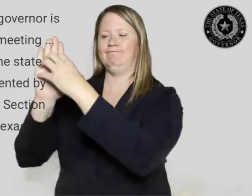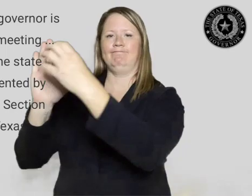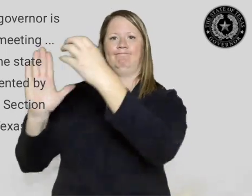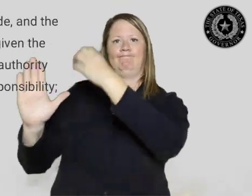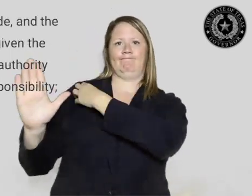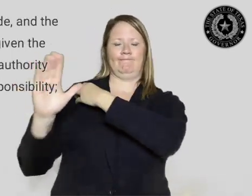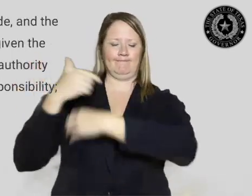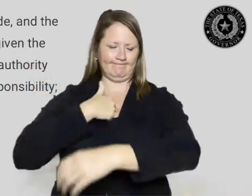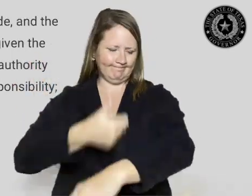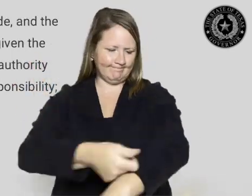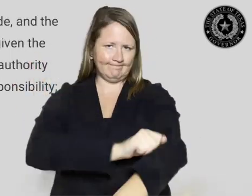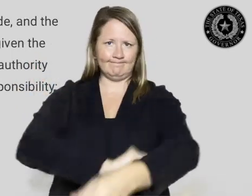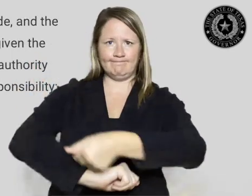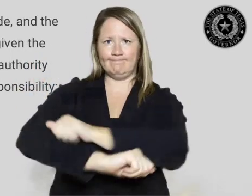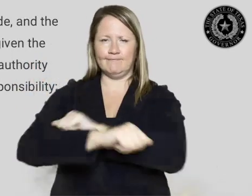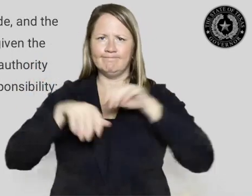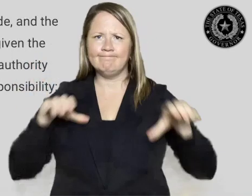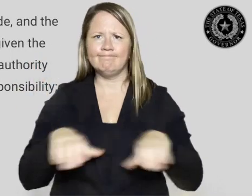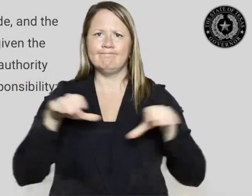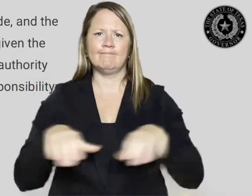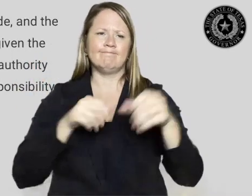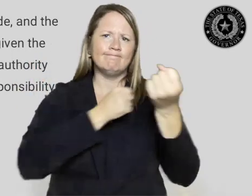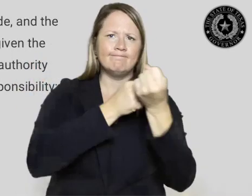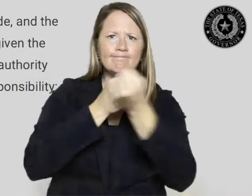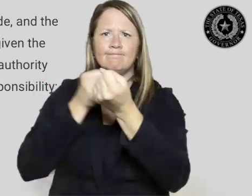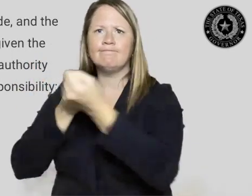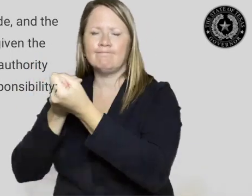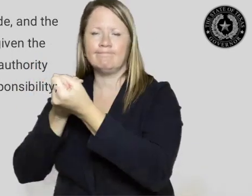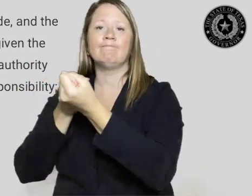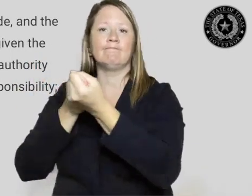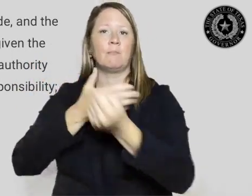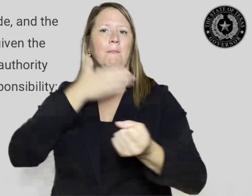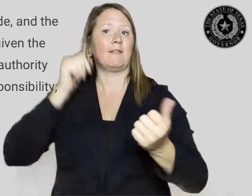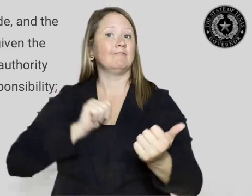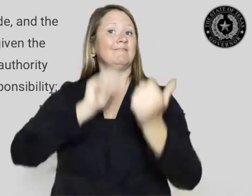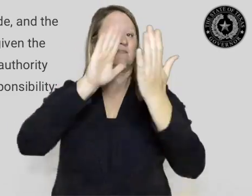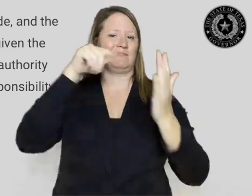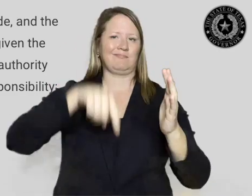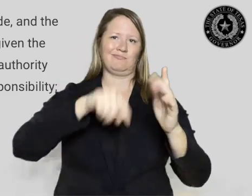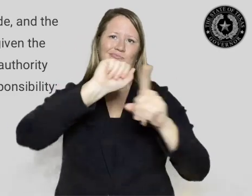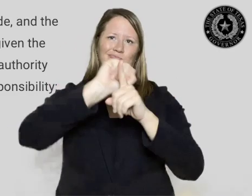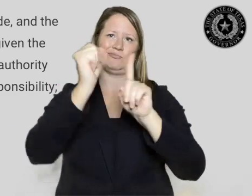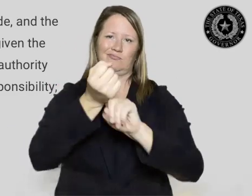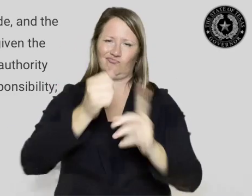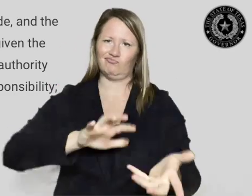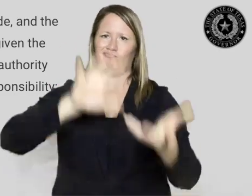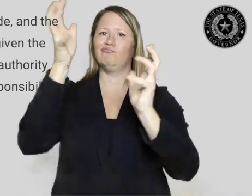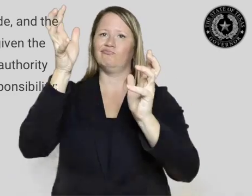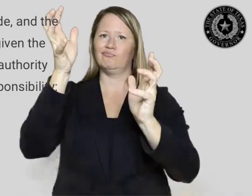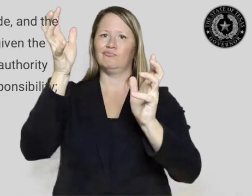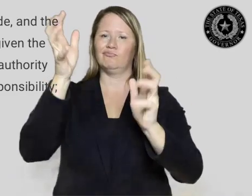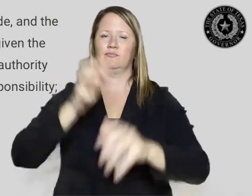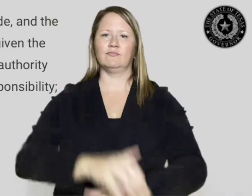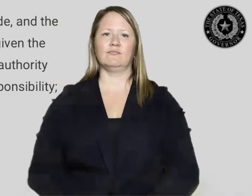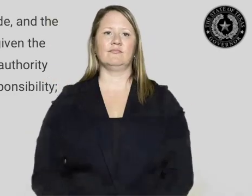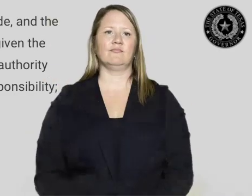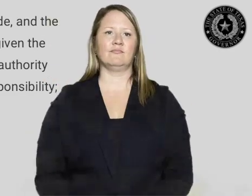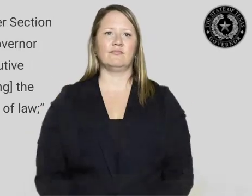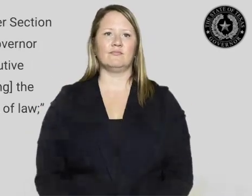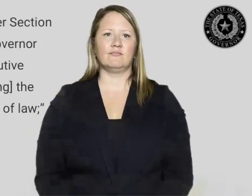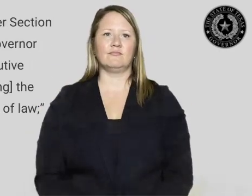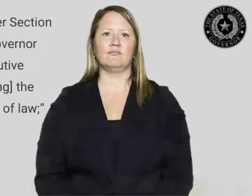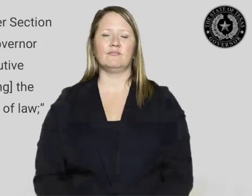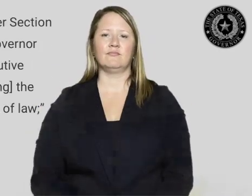418.011 of the Texas Government Code, and the legislature has given the governor broad authority to fulfill that